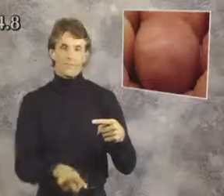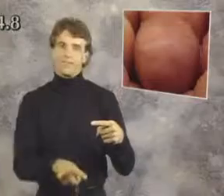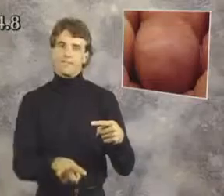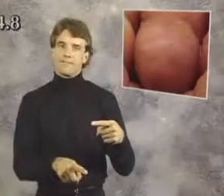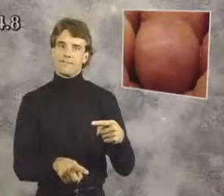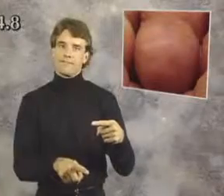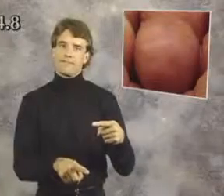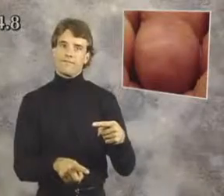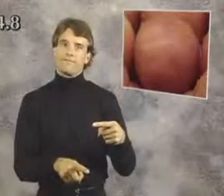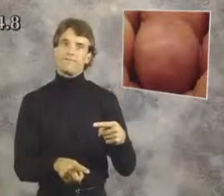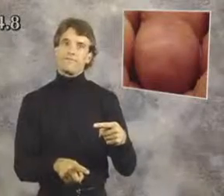Tomato.